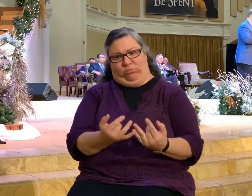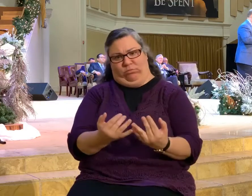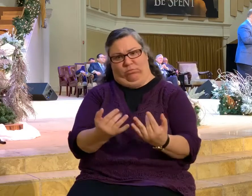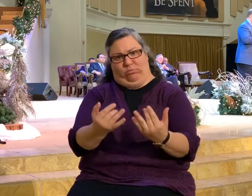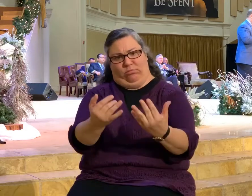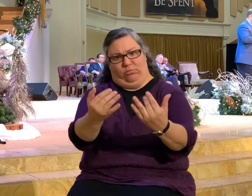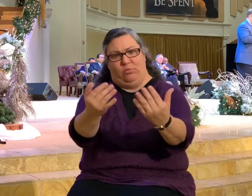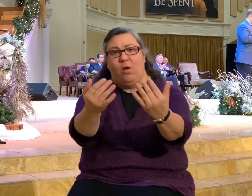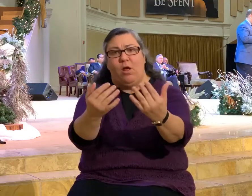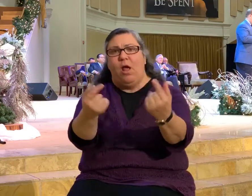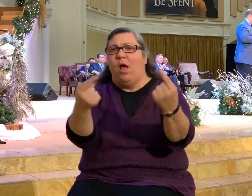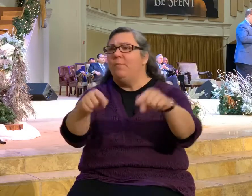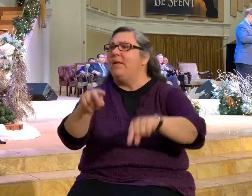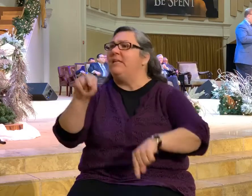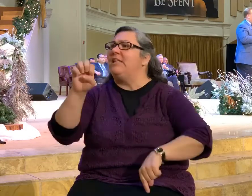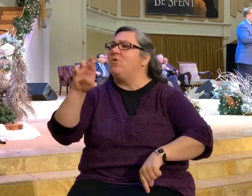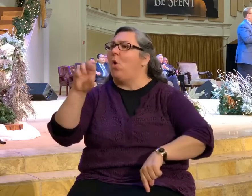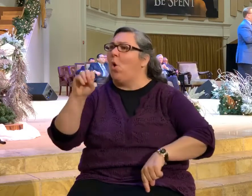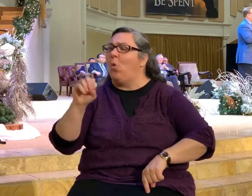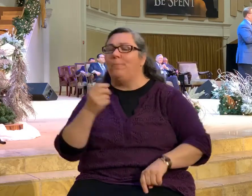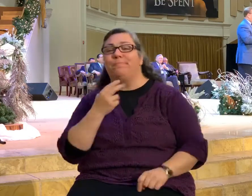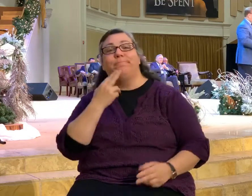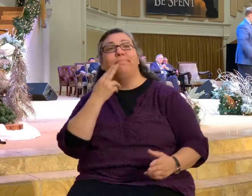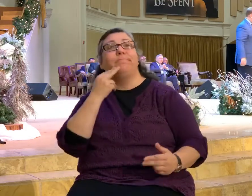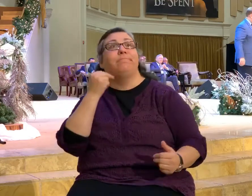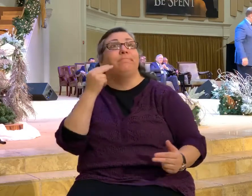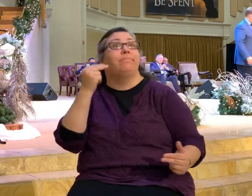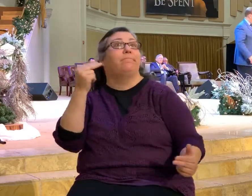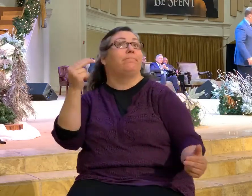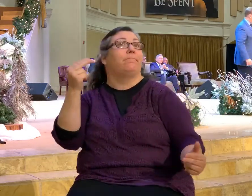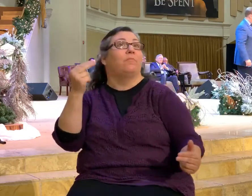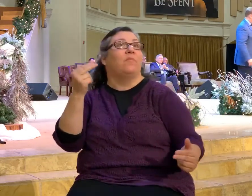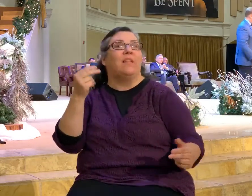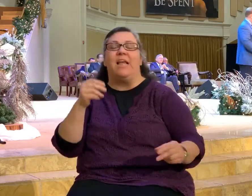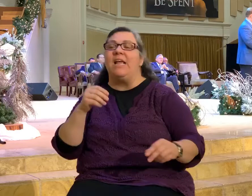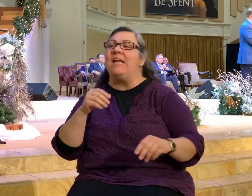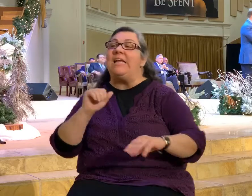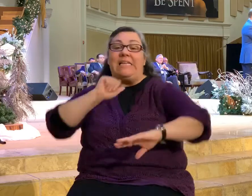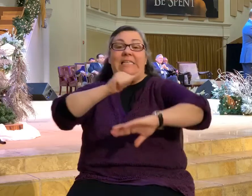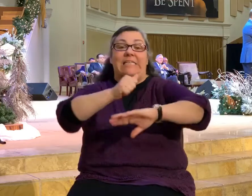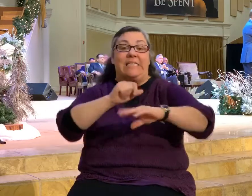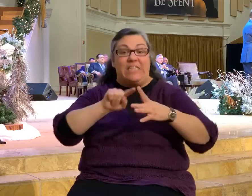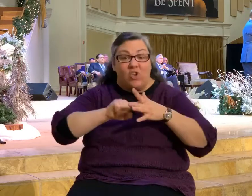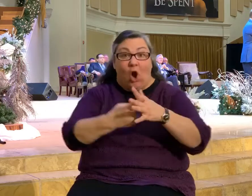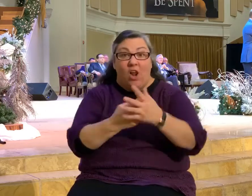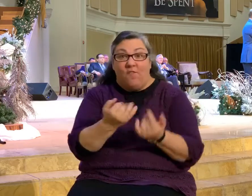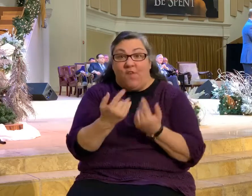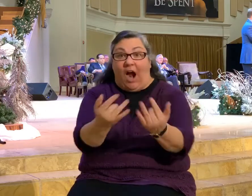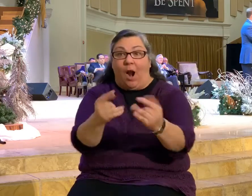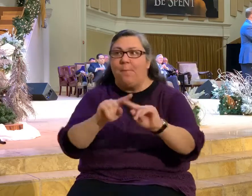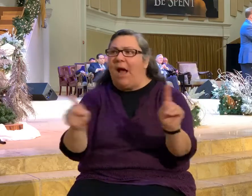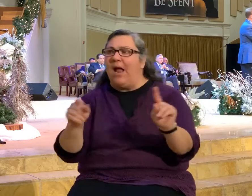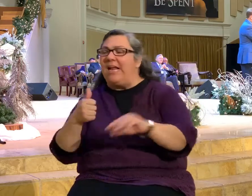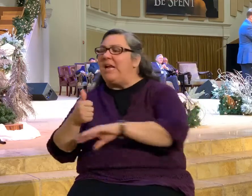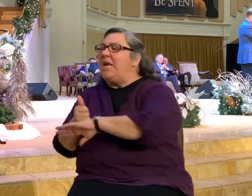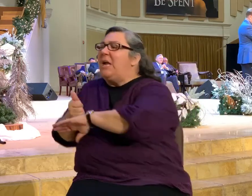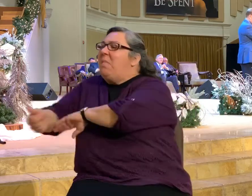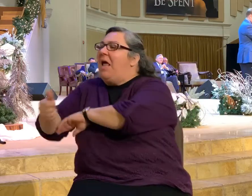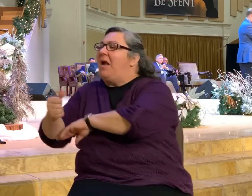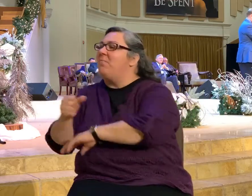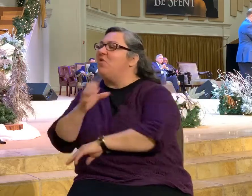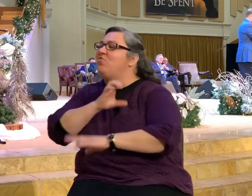sang. He accused the Christians of burning Rome. That was his excuse because now the moderation was